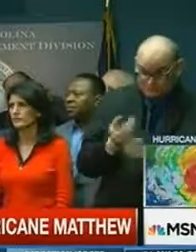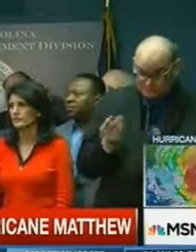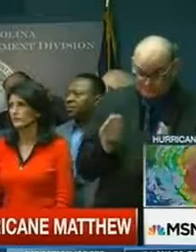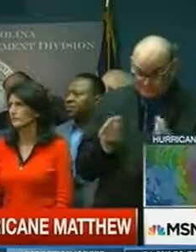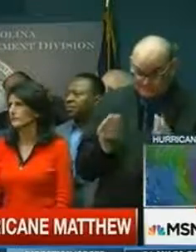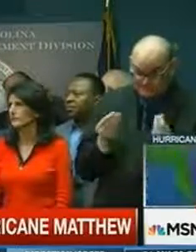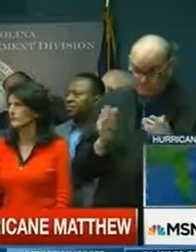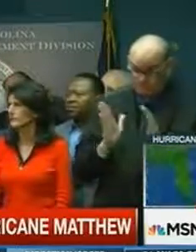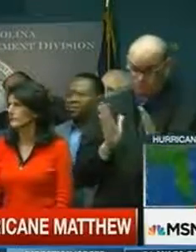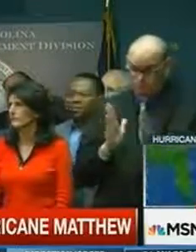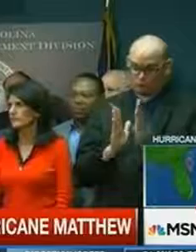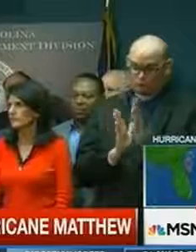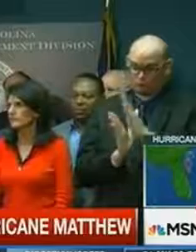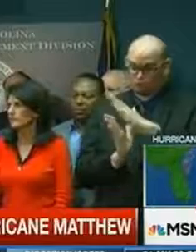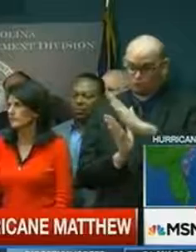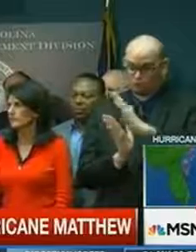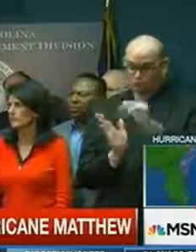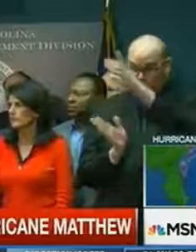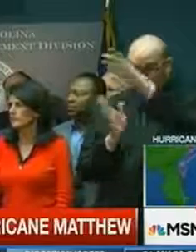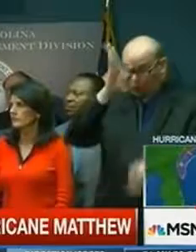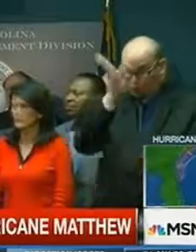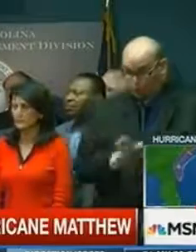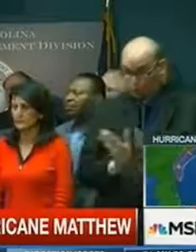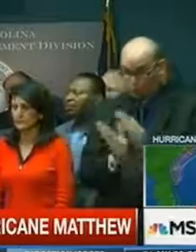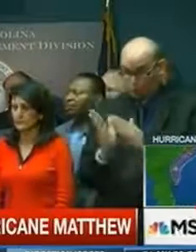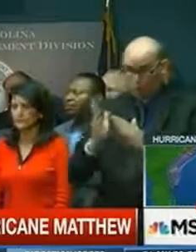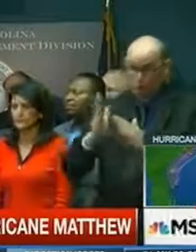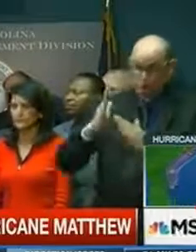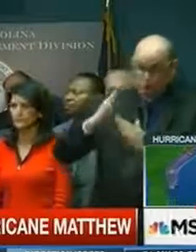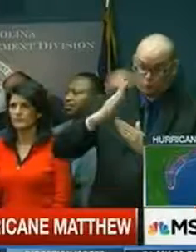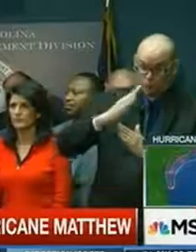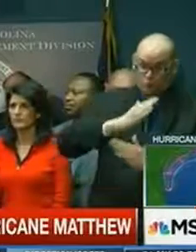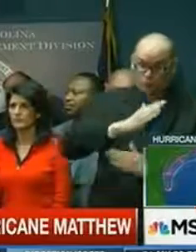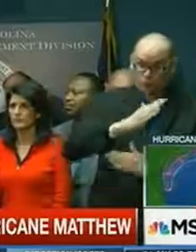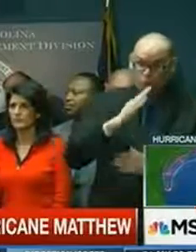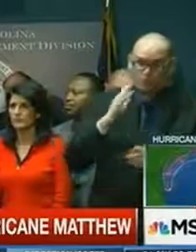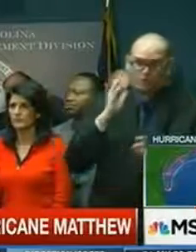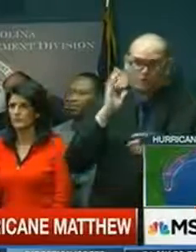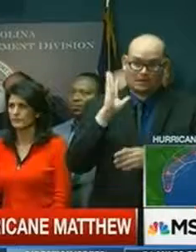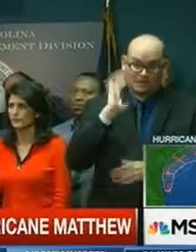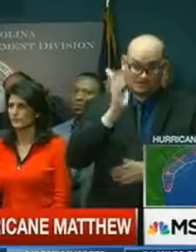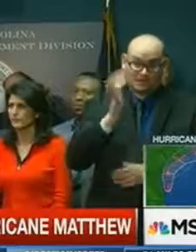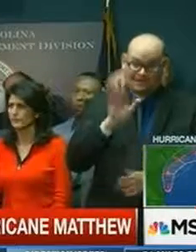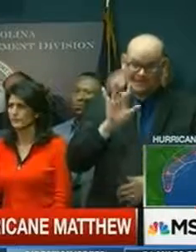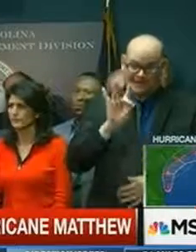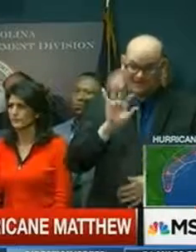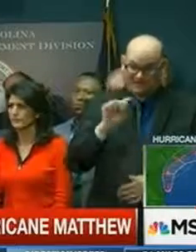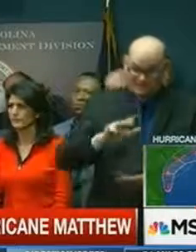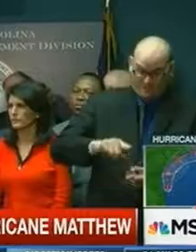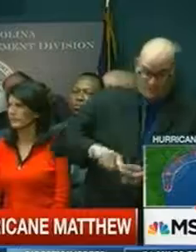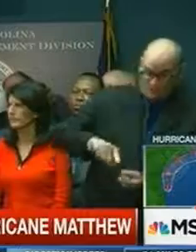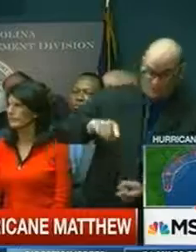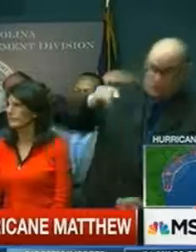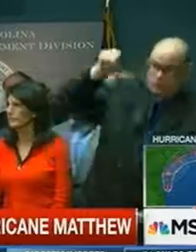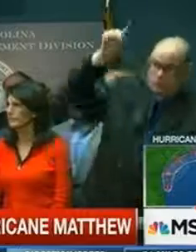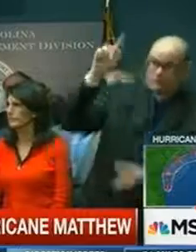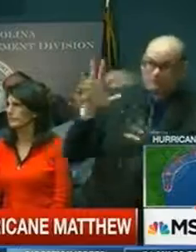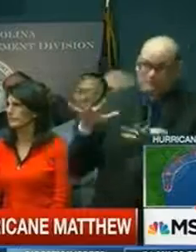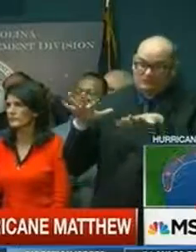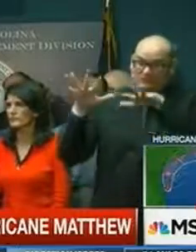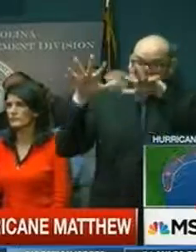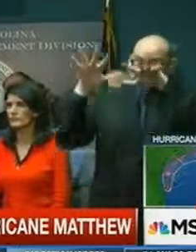be over 8 feet. That is a lot of water. The storm surge is not going to just be at the coast. The storm surge can